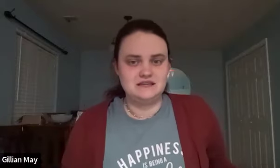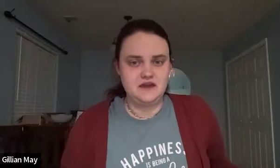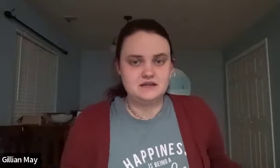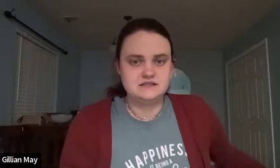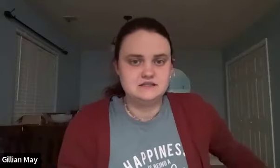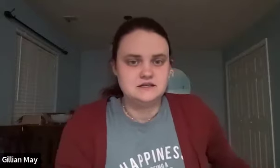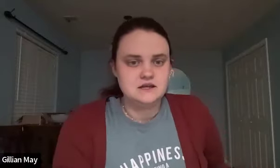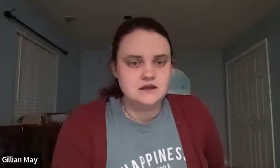like that.